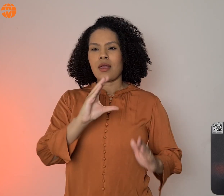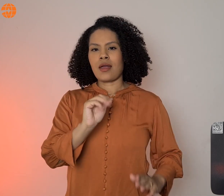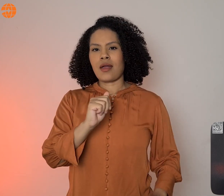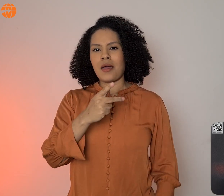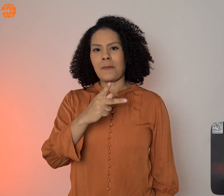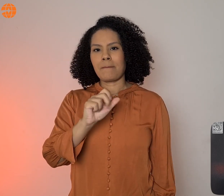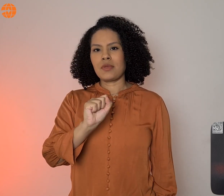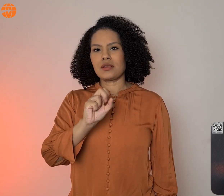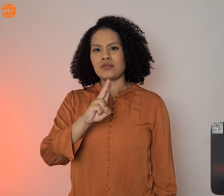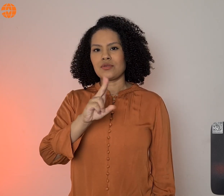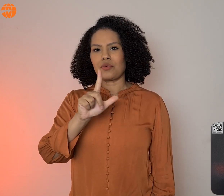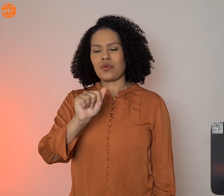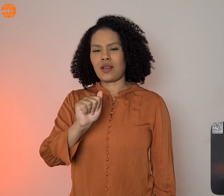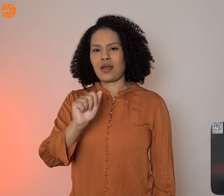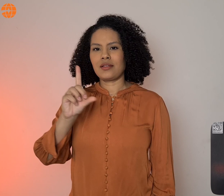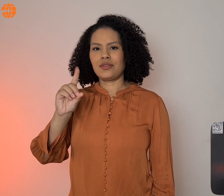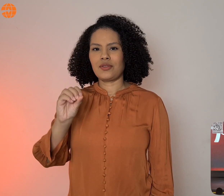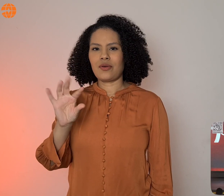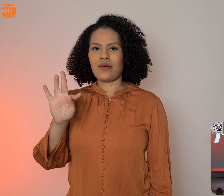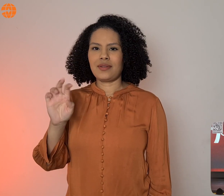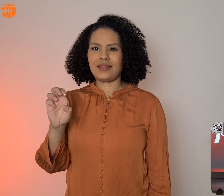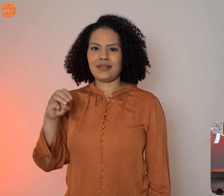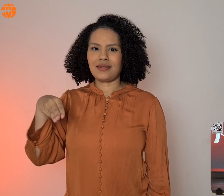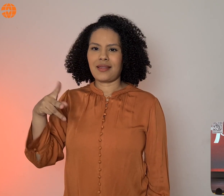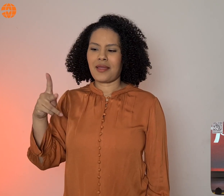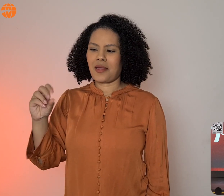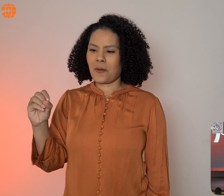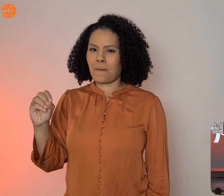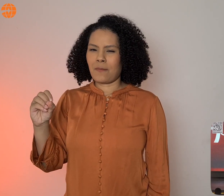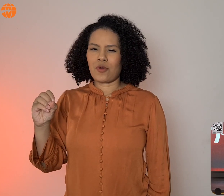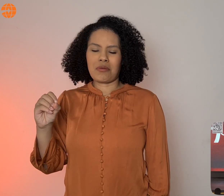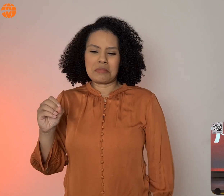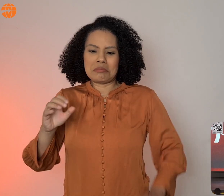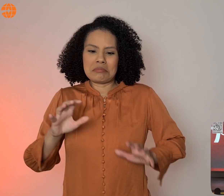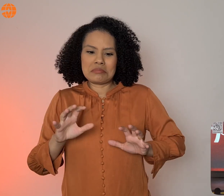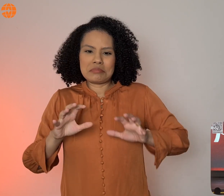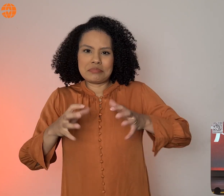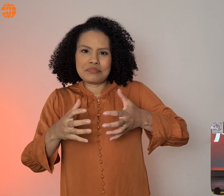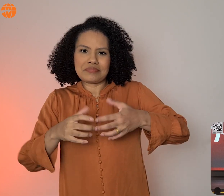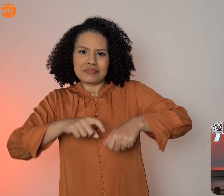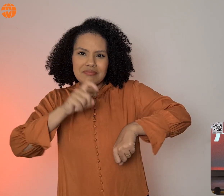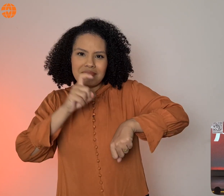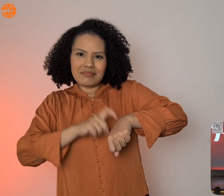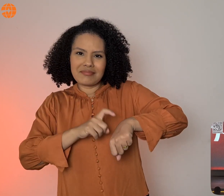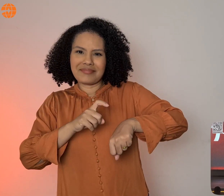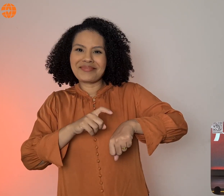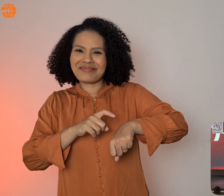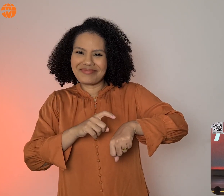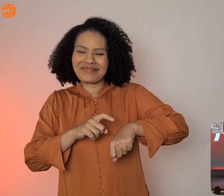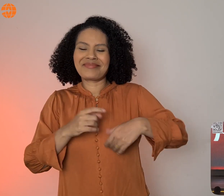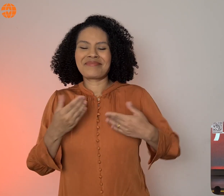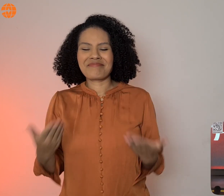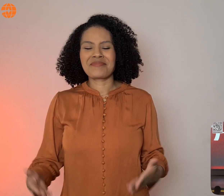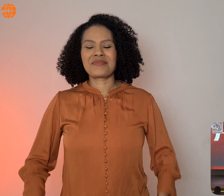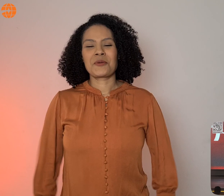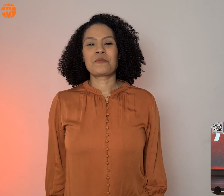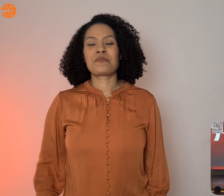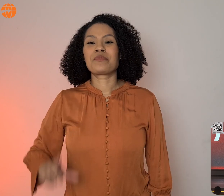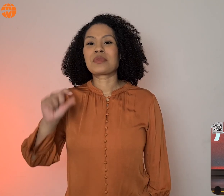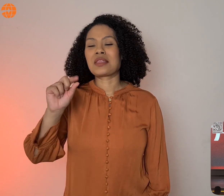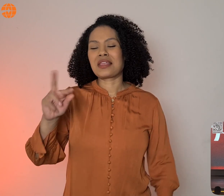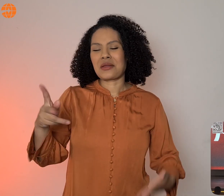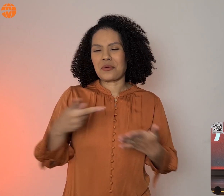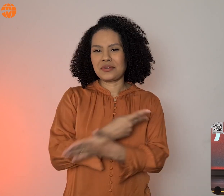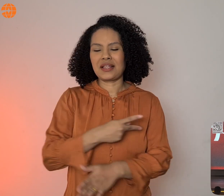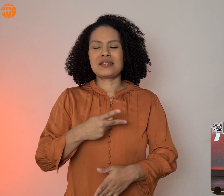negócio chamado de a cápsula do tempo. It happens all the time where people will take some, old things or things in their life right now and they'll put it in a box and